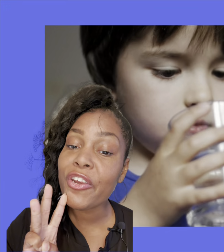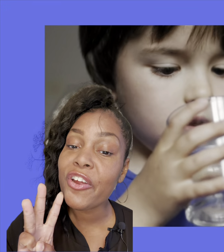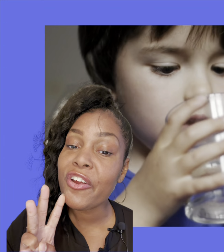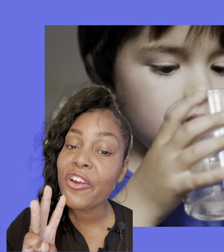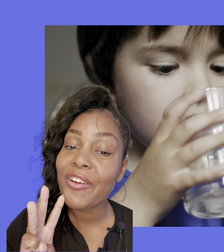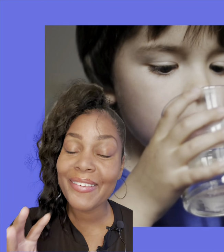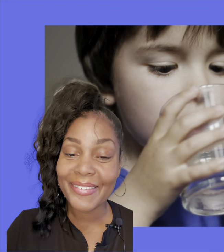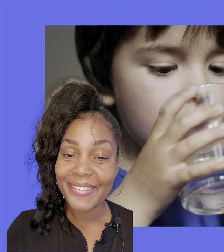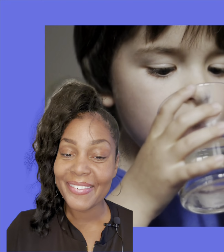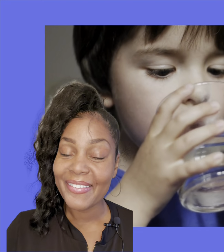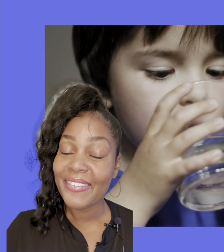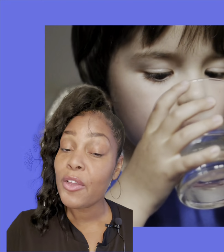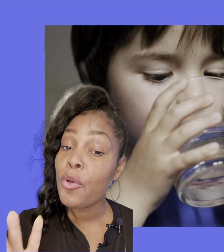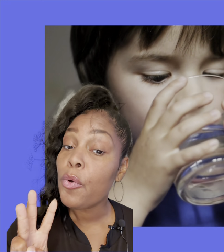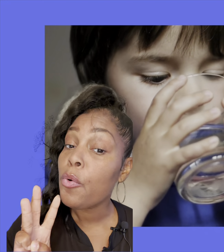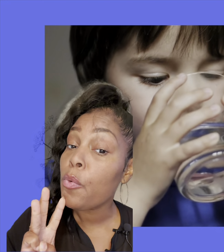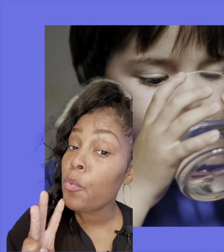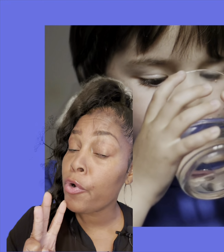water,